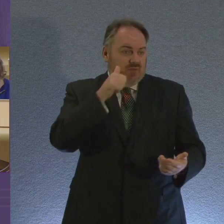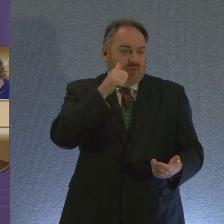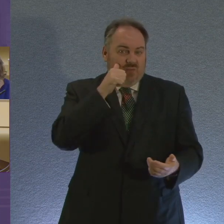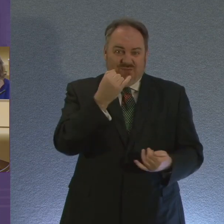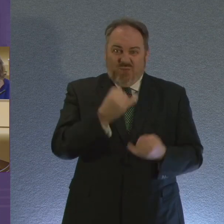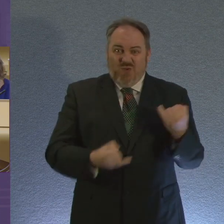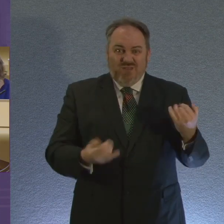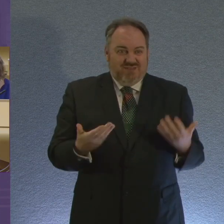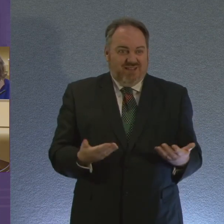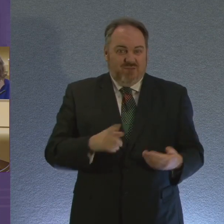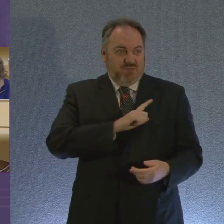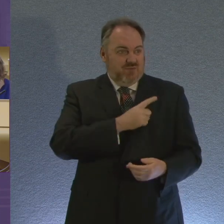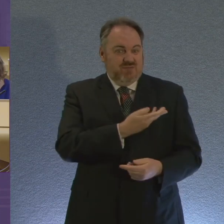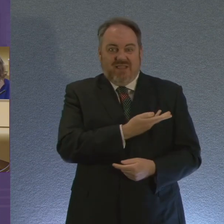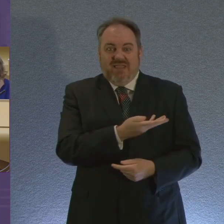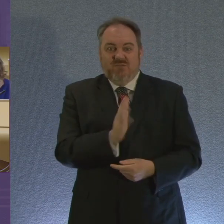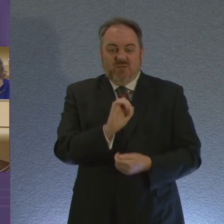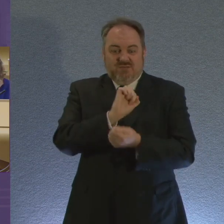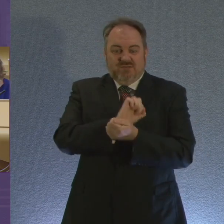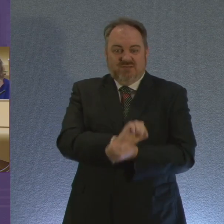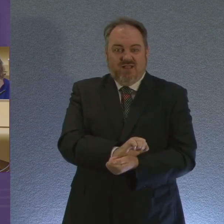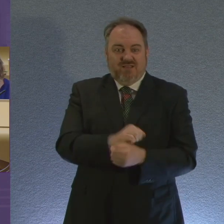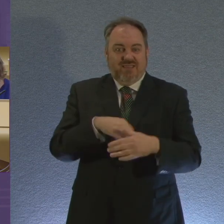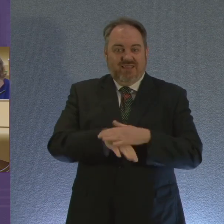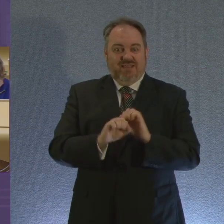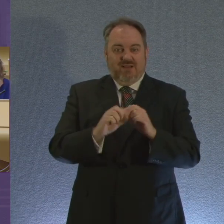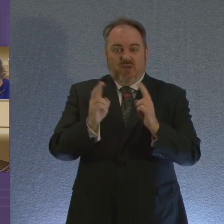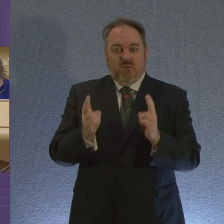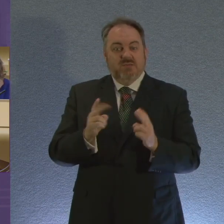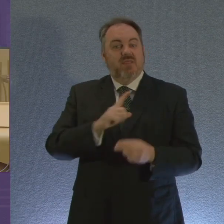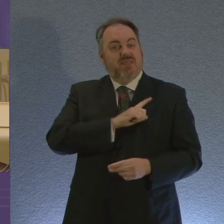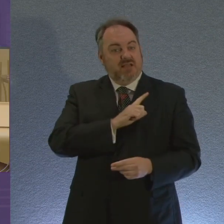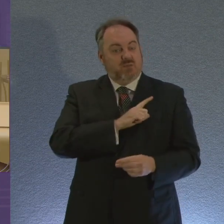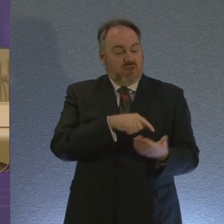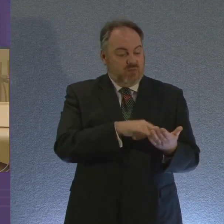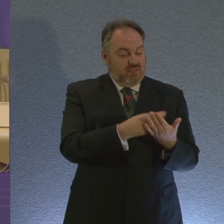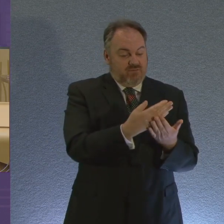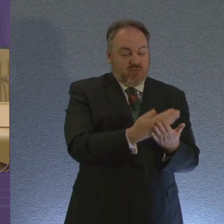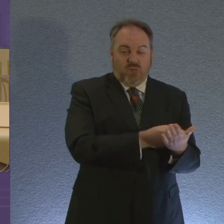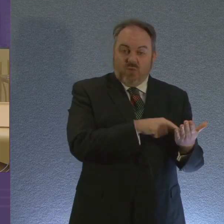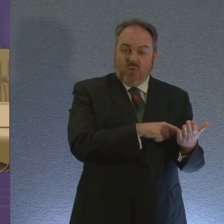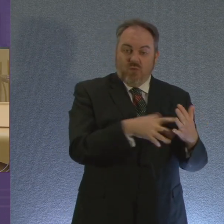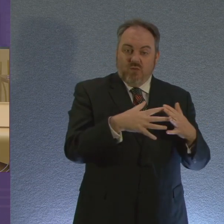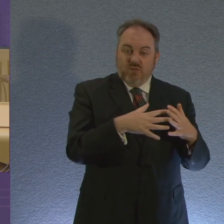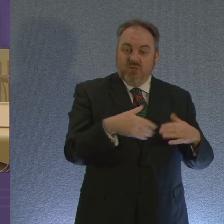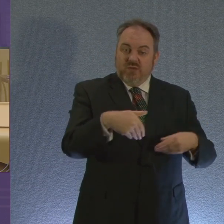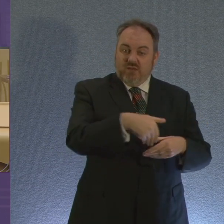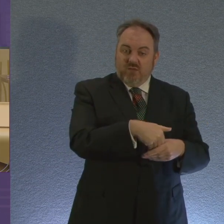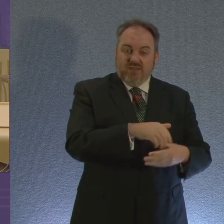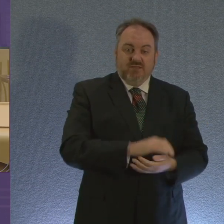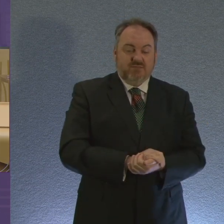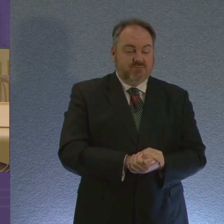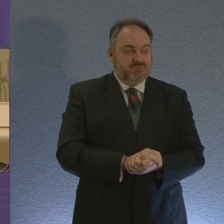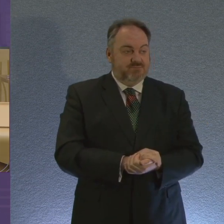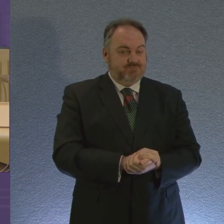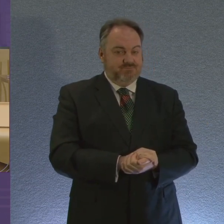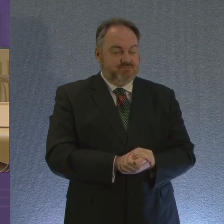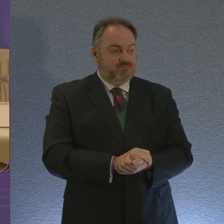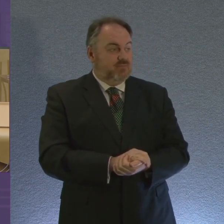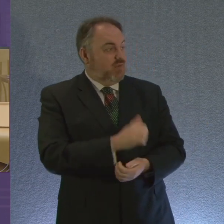current situation, and that's why we've made those exceptions. Stuart Macmillan. The Minister for